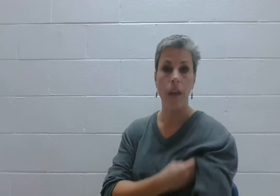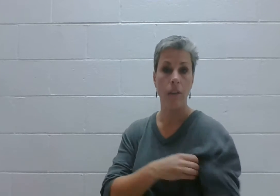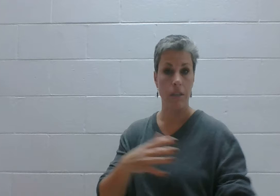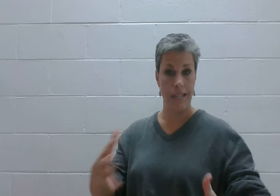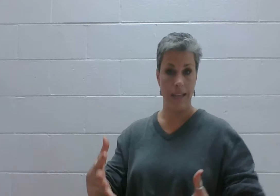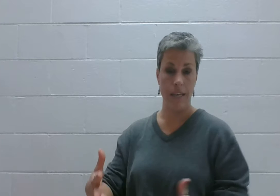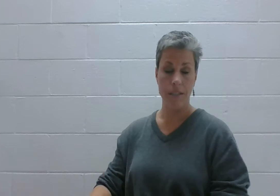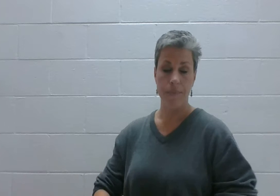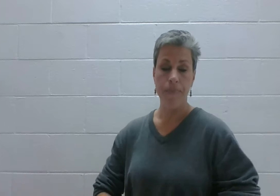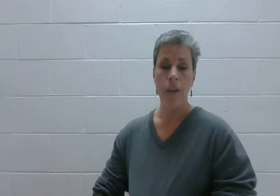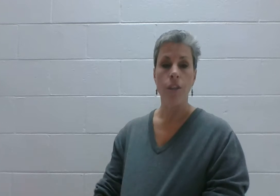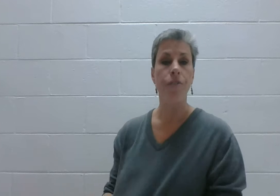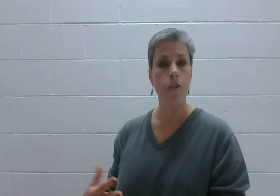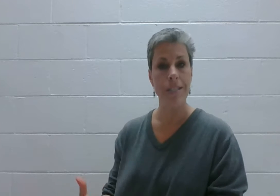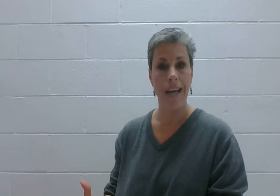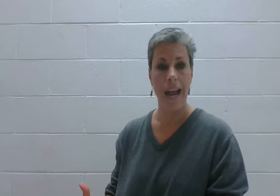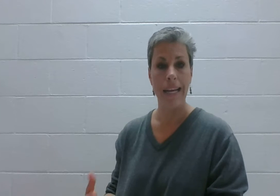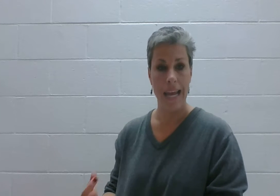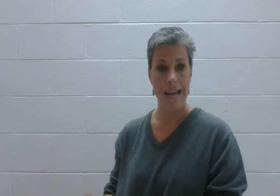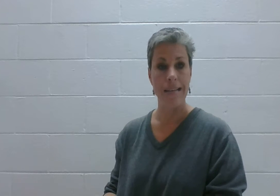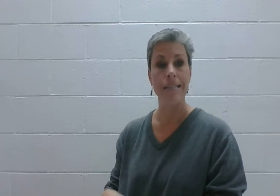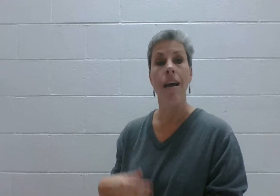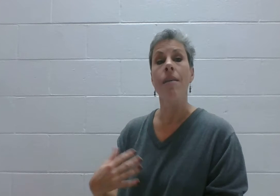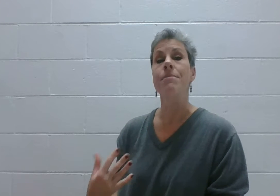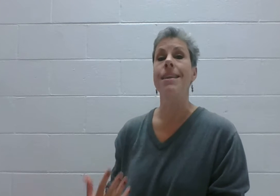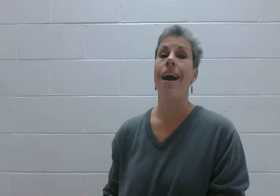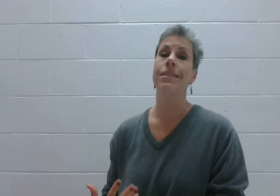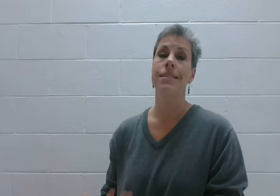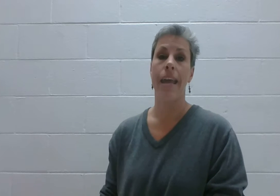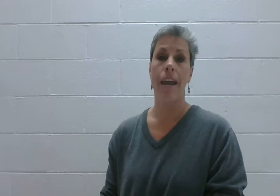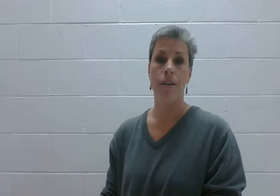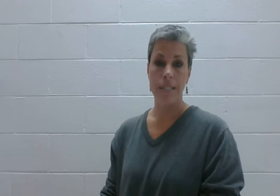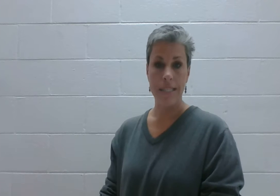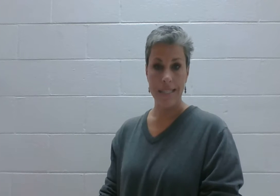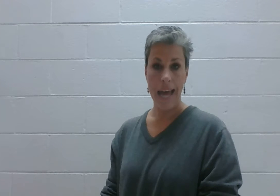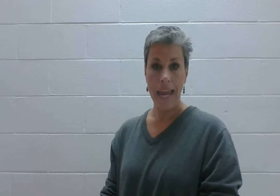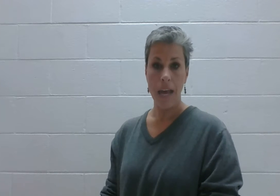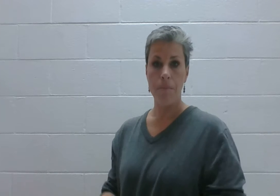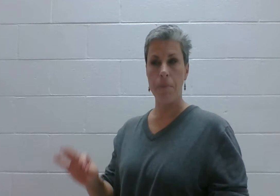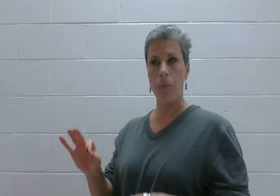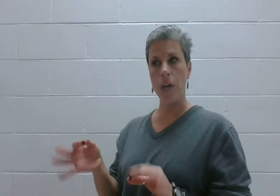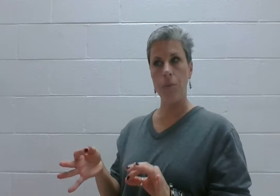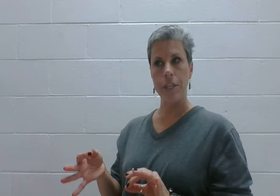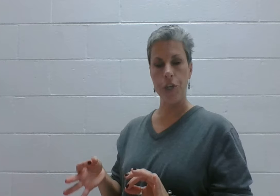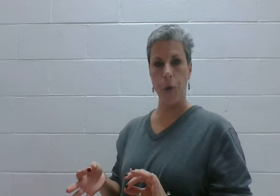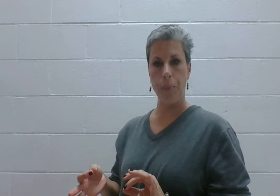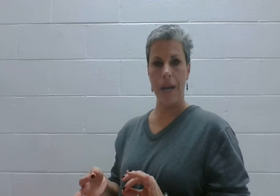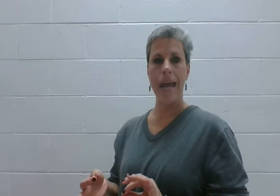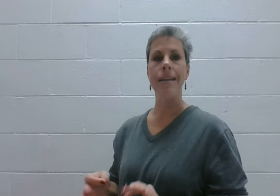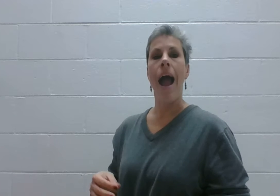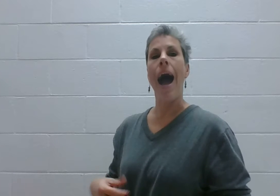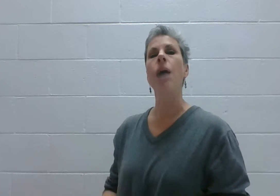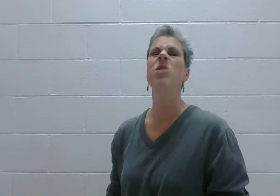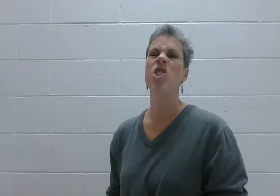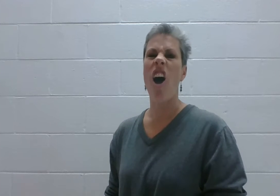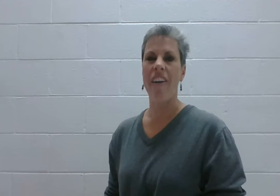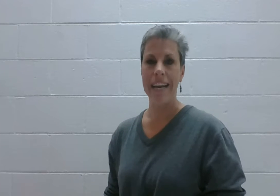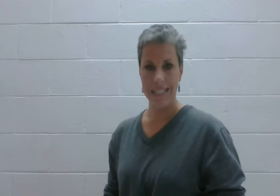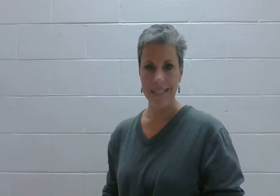it looks like this. The first line is not scared to say it, but we're going to interpret it, I'm sorry to